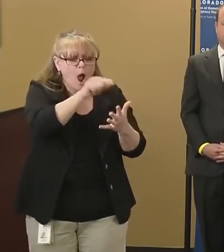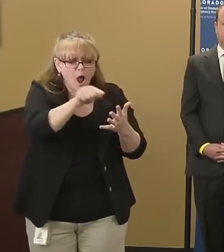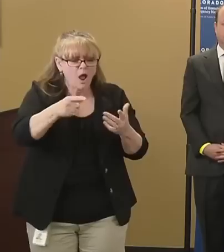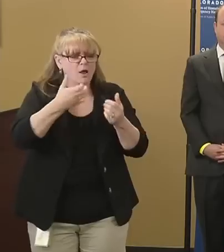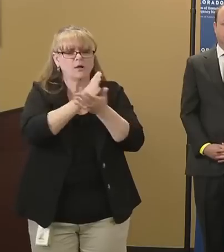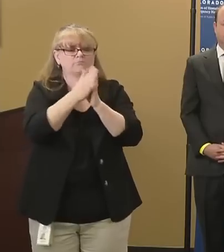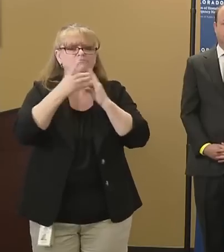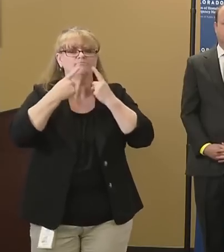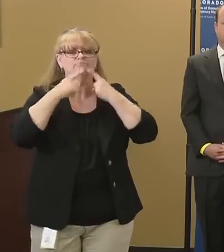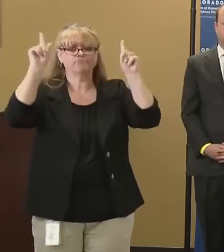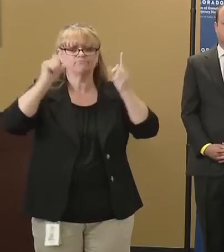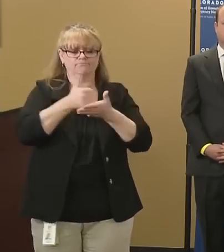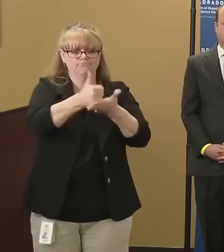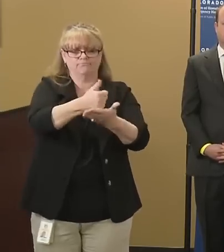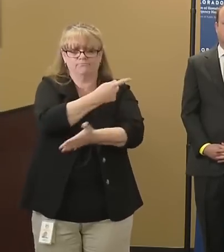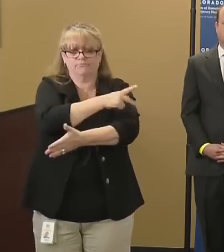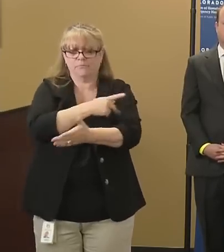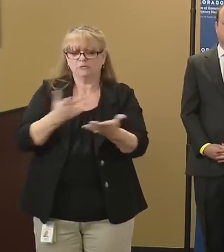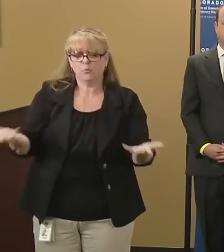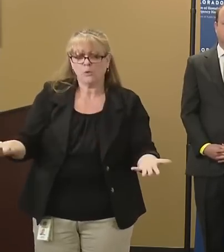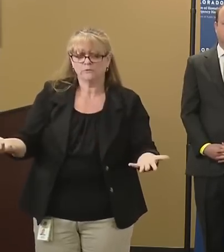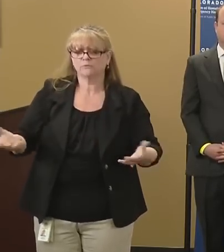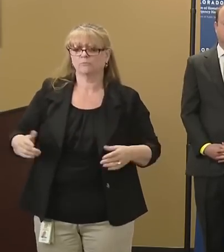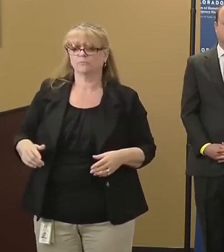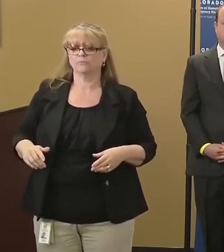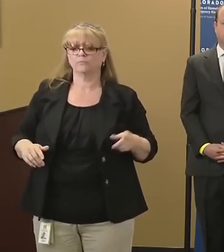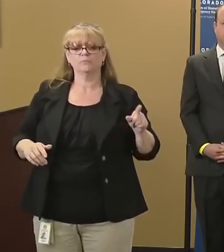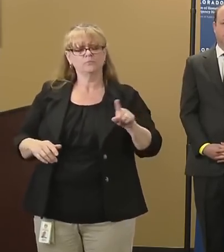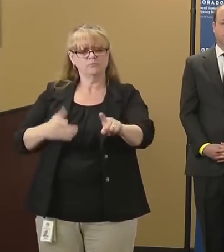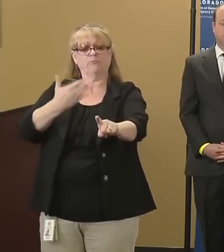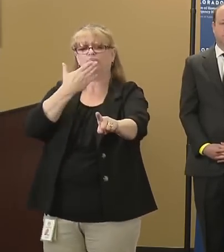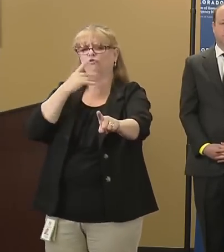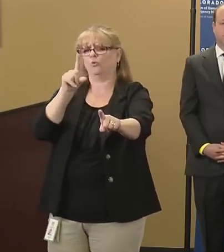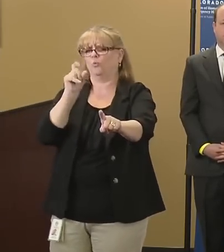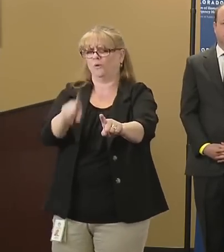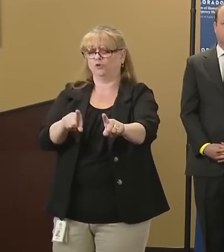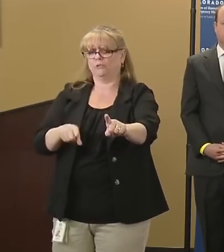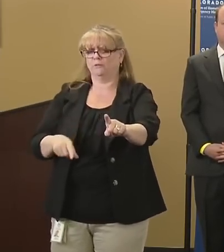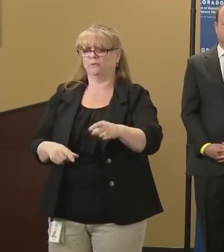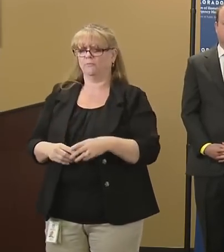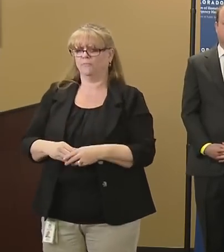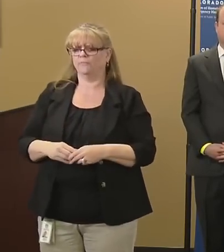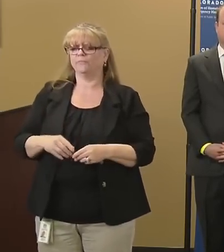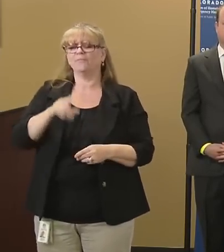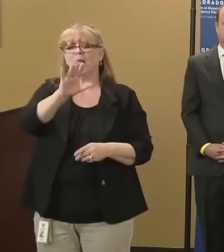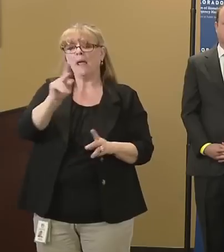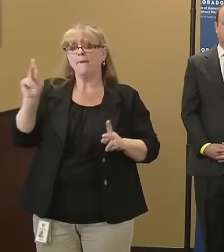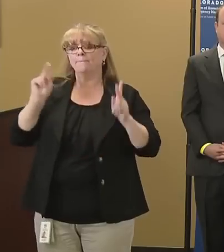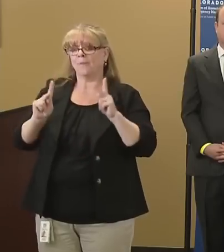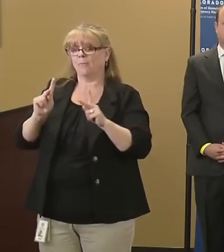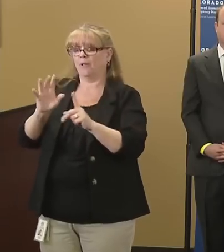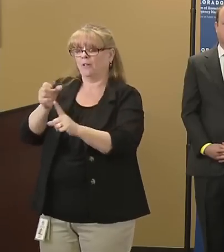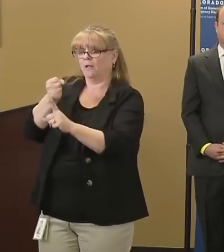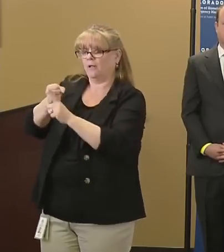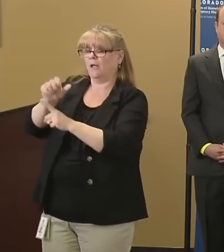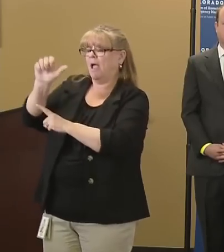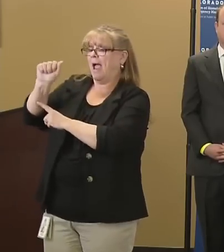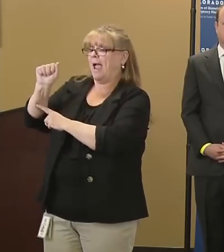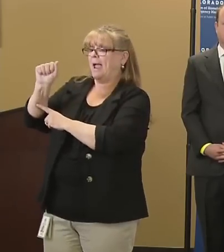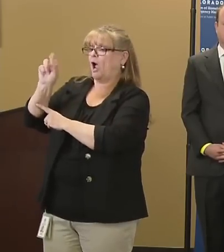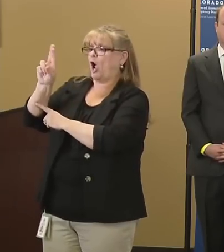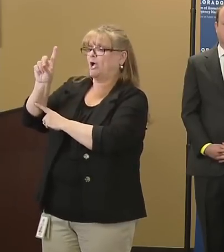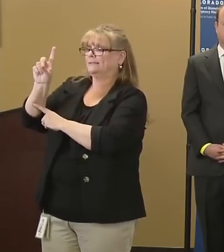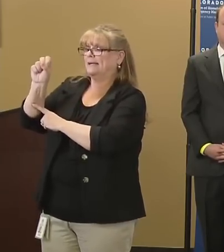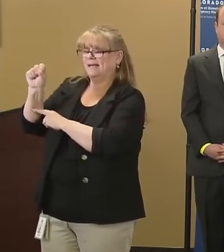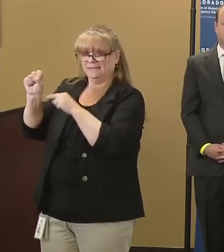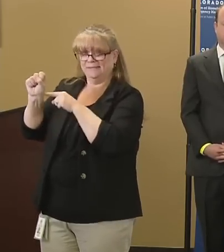very good question. As I alluded to in the beginning, what these people develop is something called the acute respiratory distress syndrome, or ARDS. Of interest, it